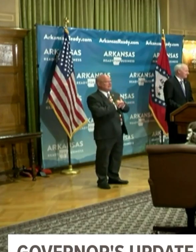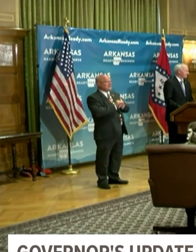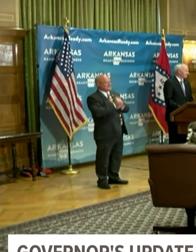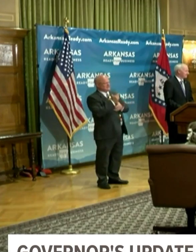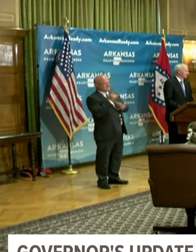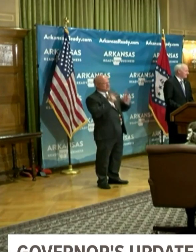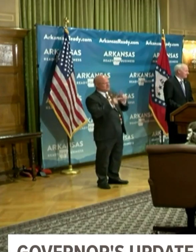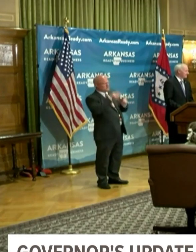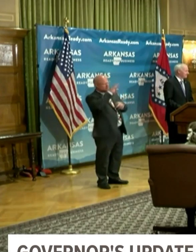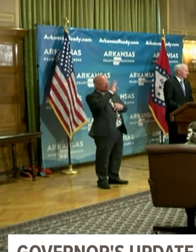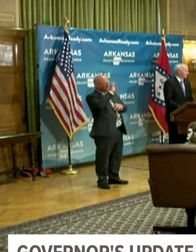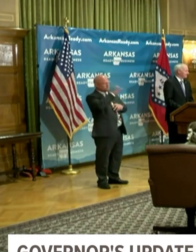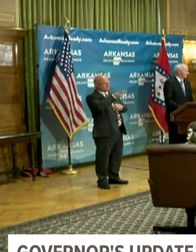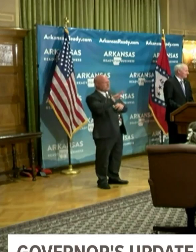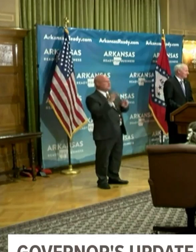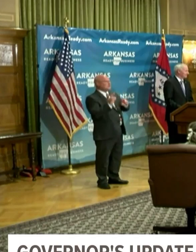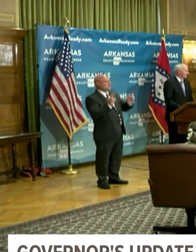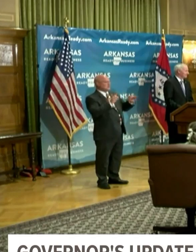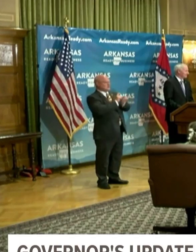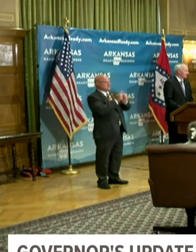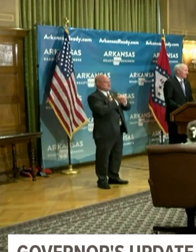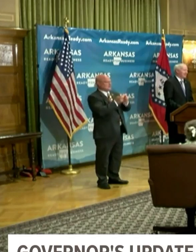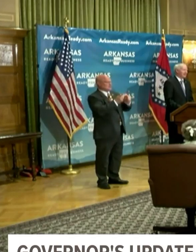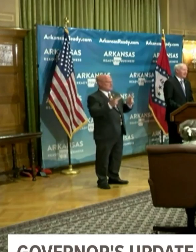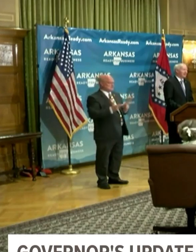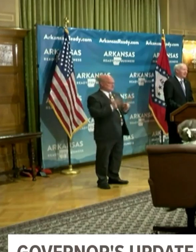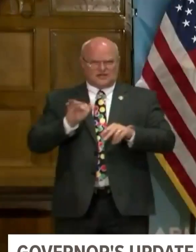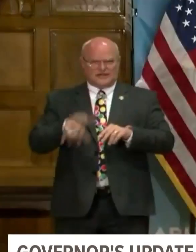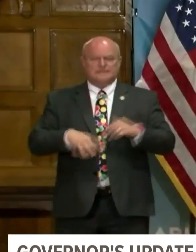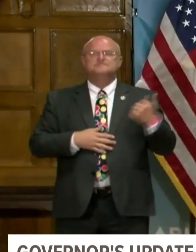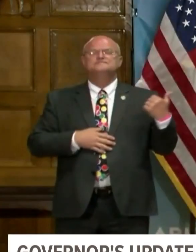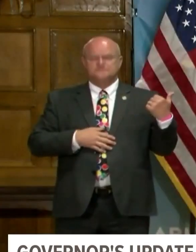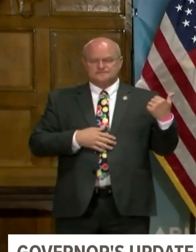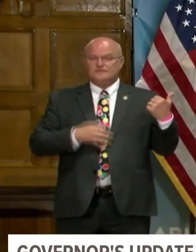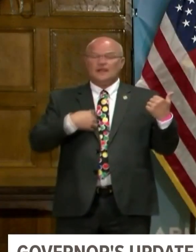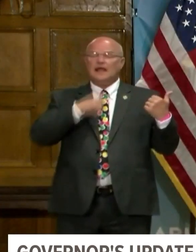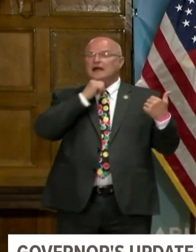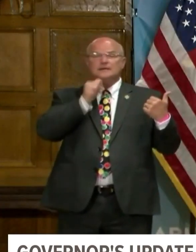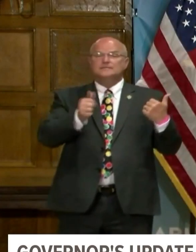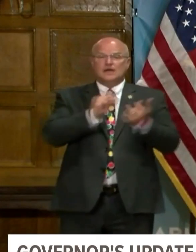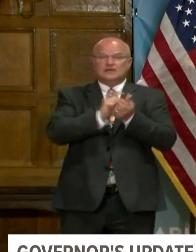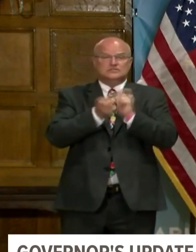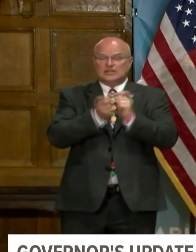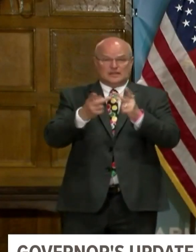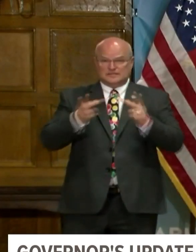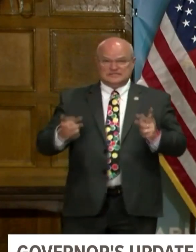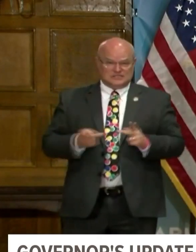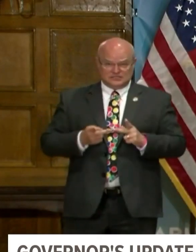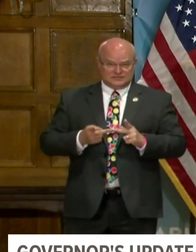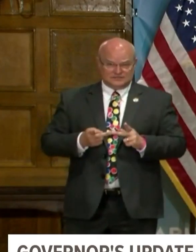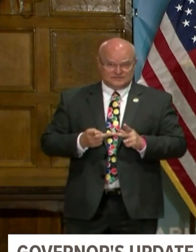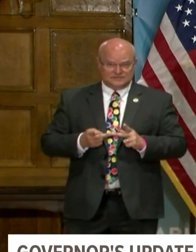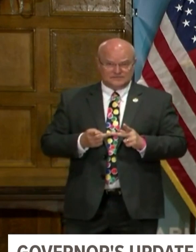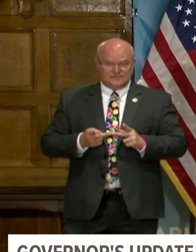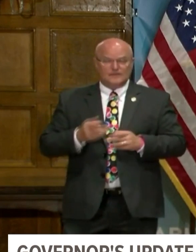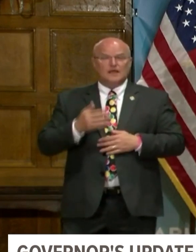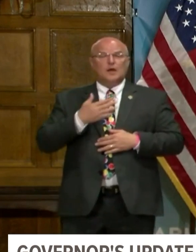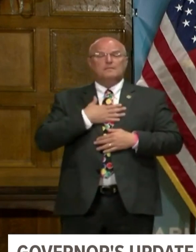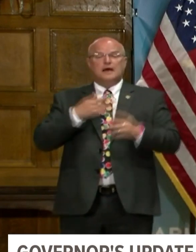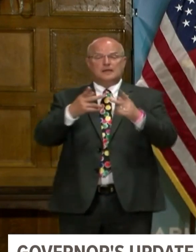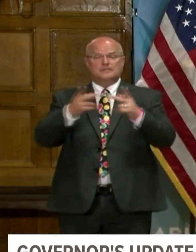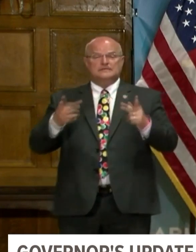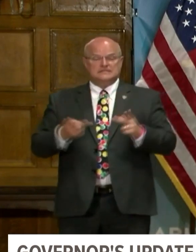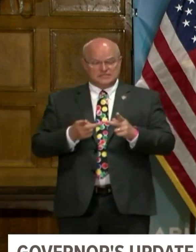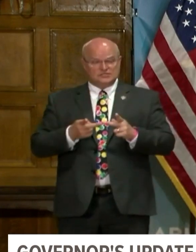a couple people the idea you're getting ready to change your position. No, I'm not changing the position. My